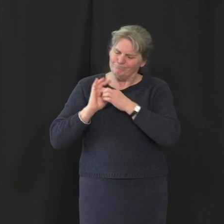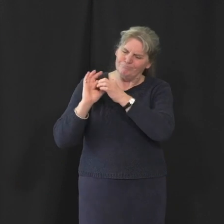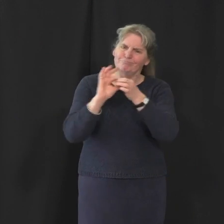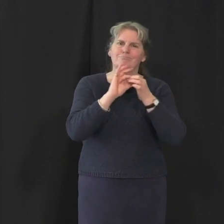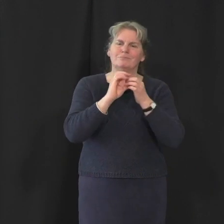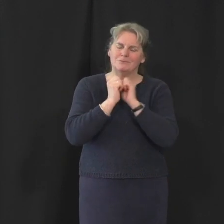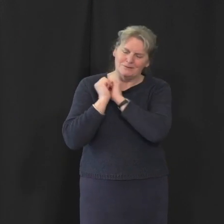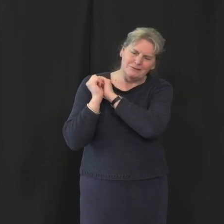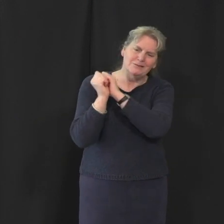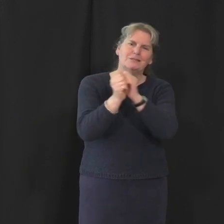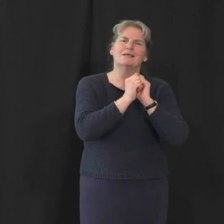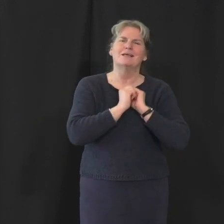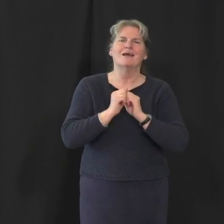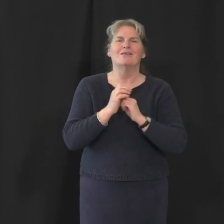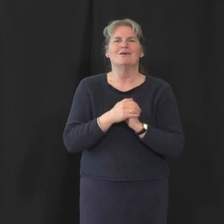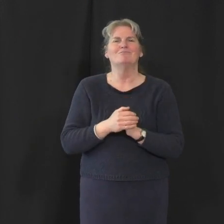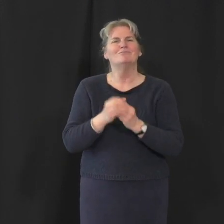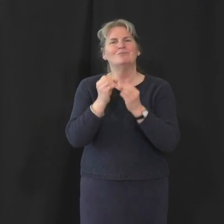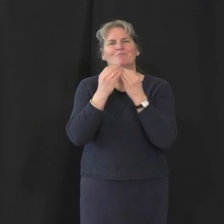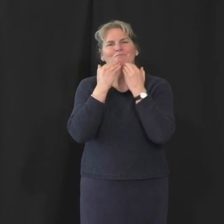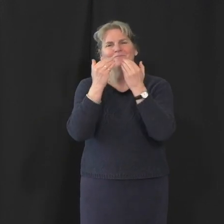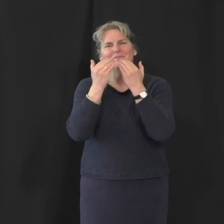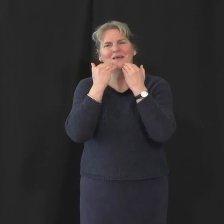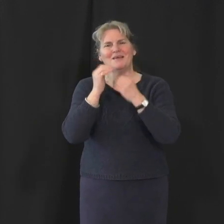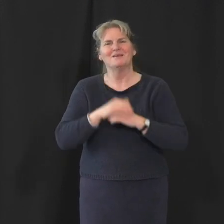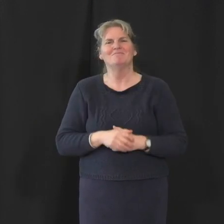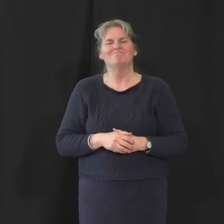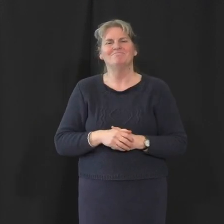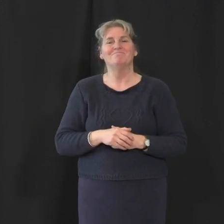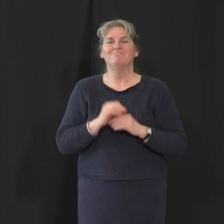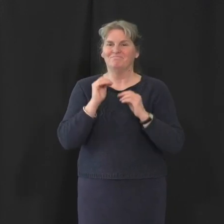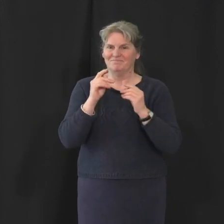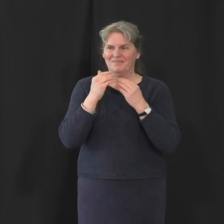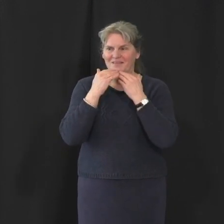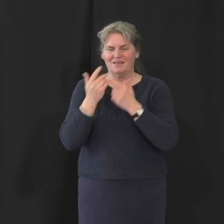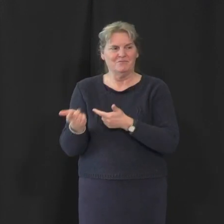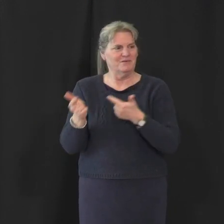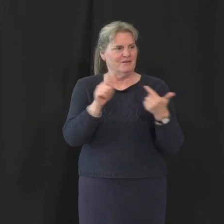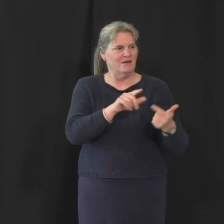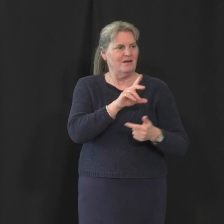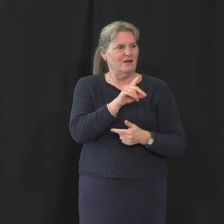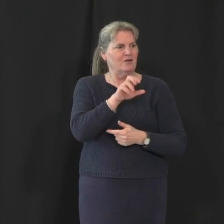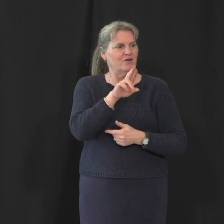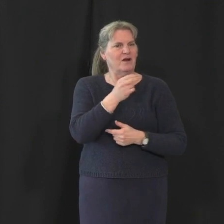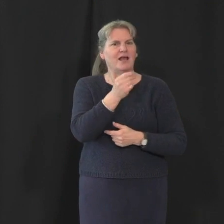pulling together by working together. So thank you very much for that. And with that, Dr. Hanley.